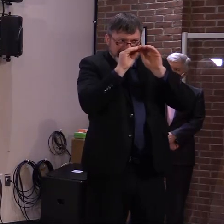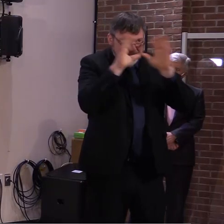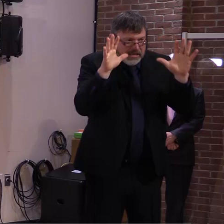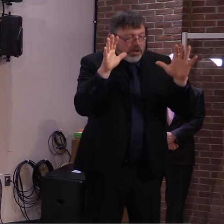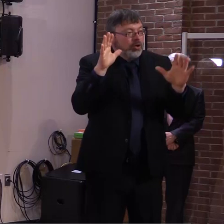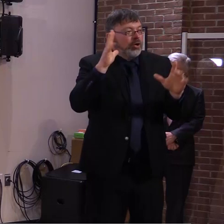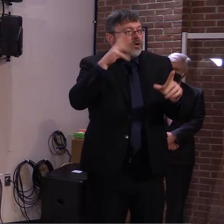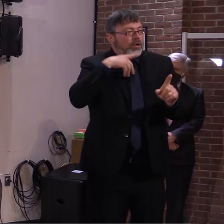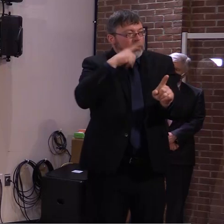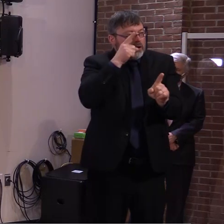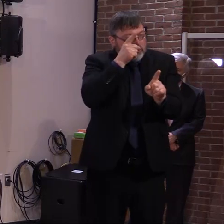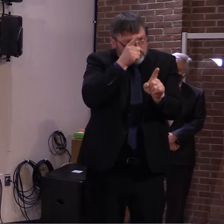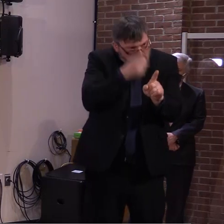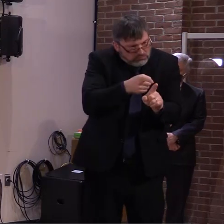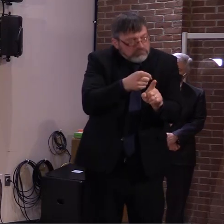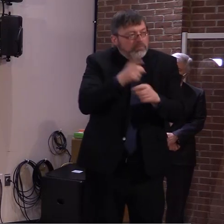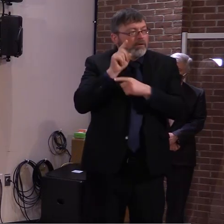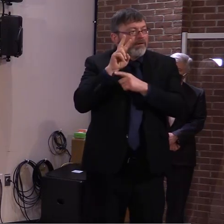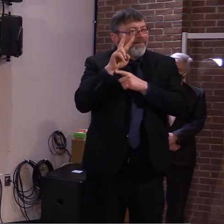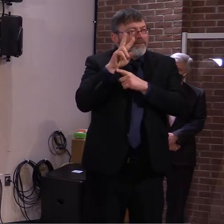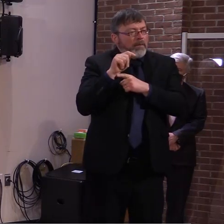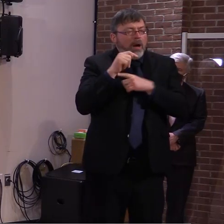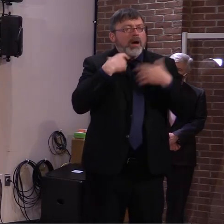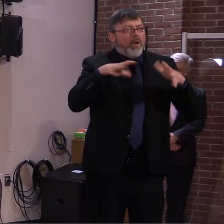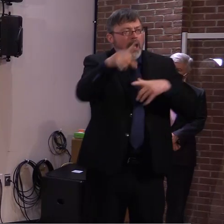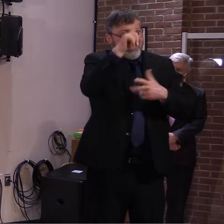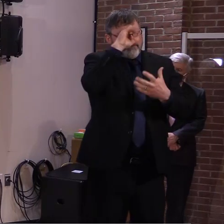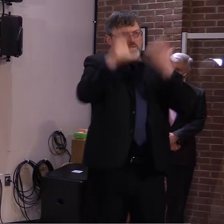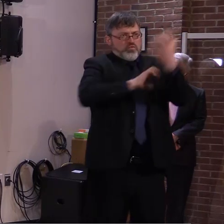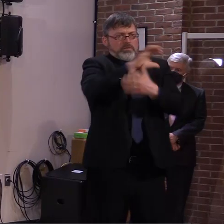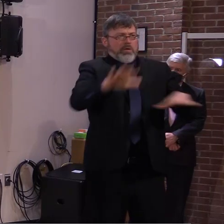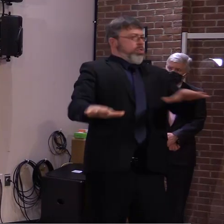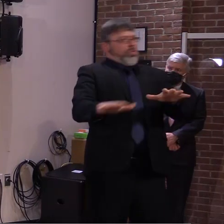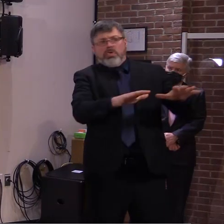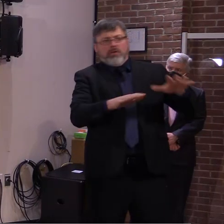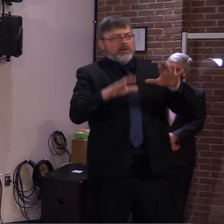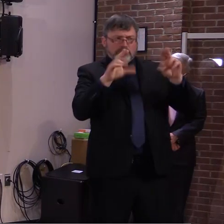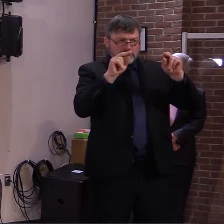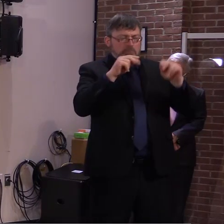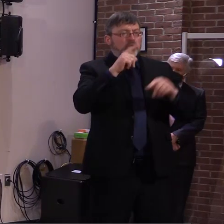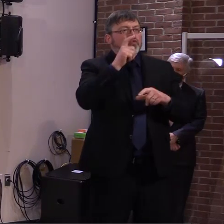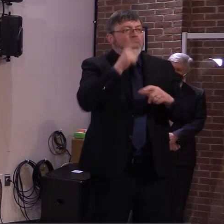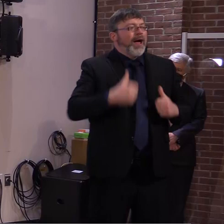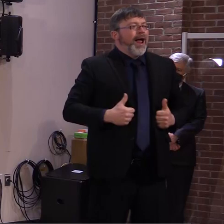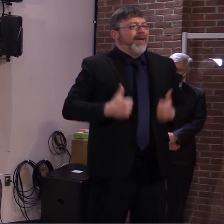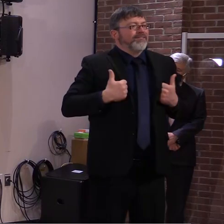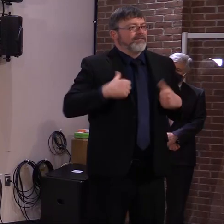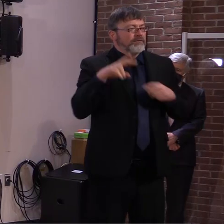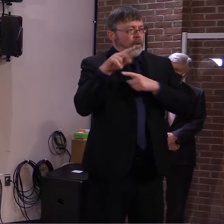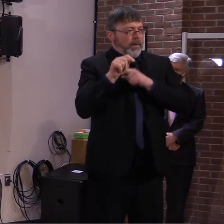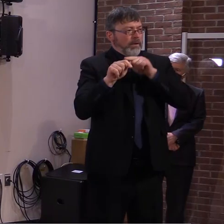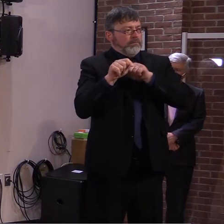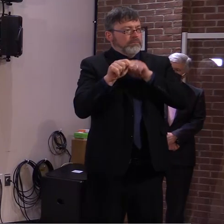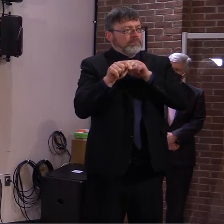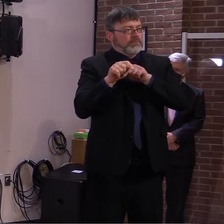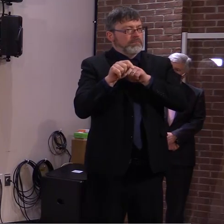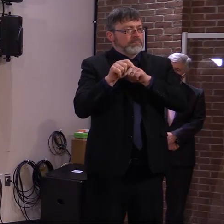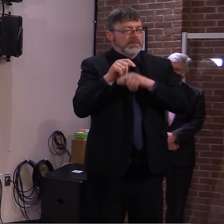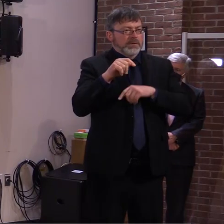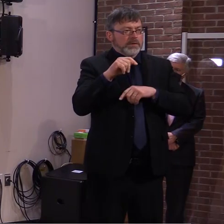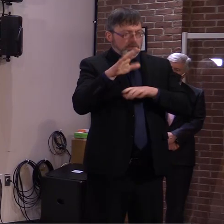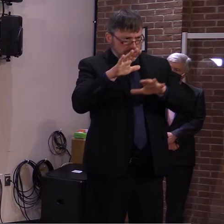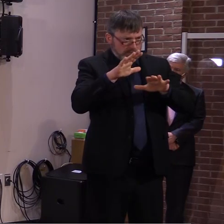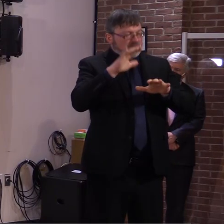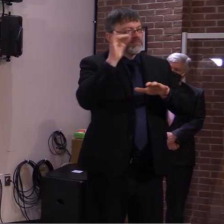would be able to get their vaccinations, those who are in college. We wanted to make sure that we had